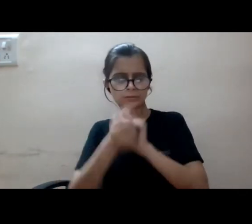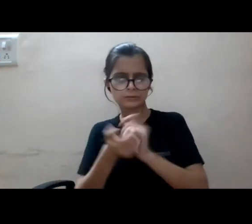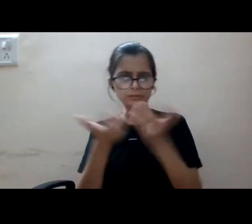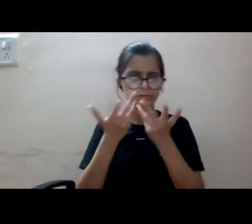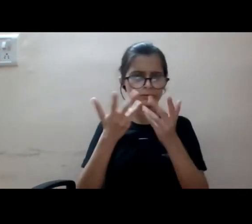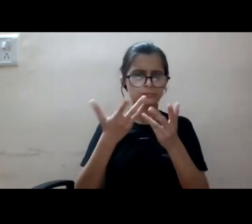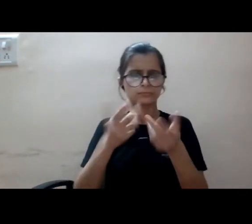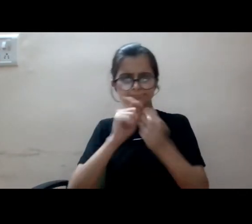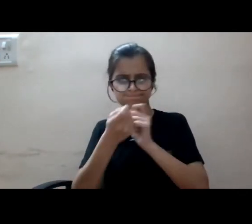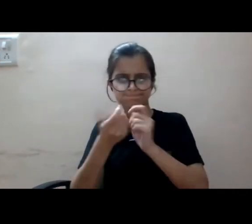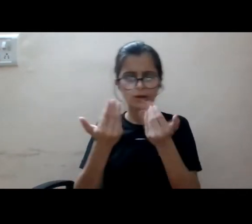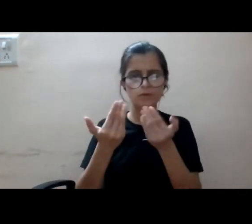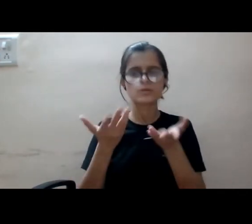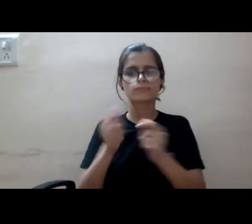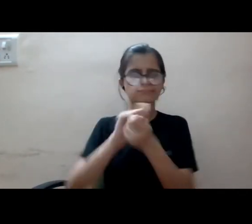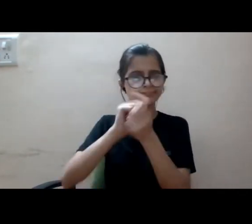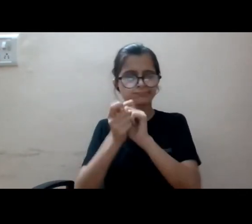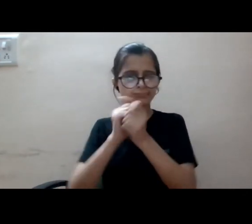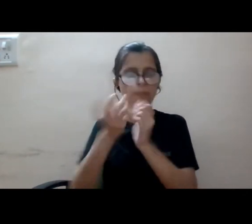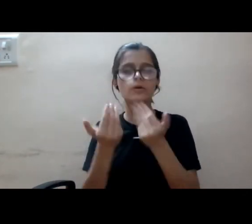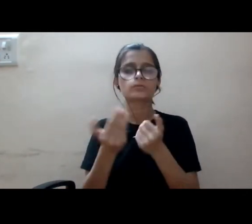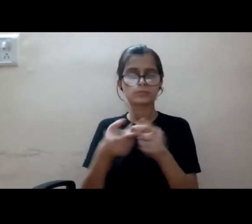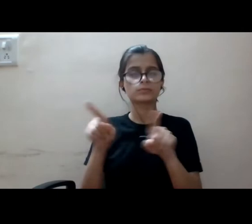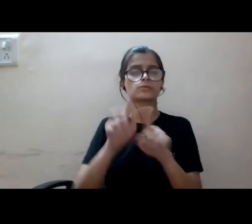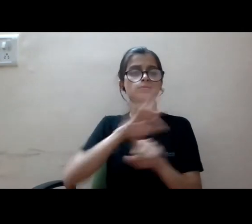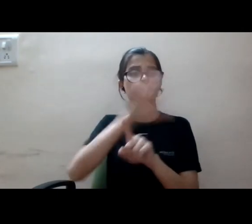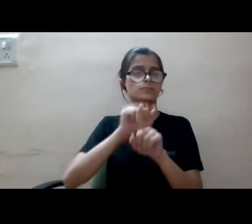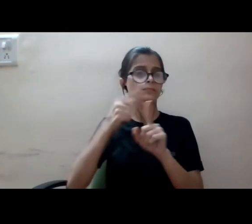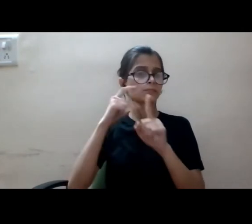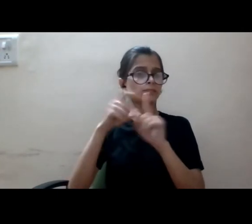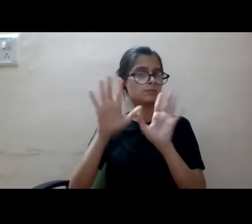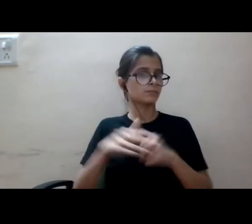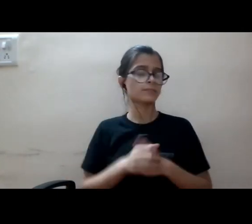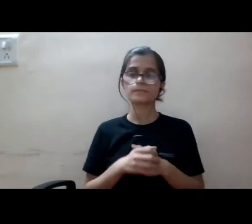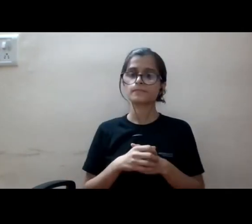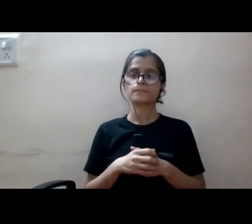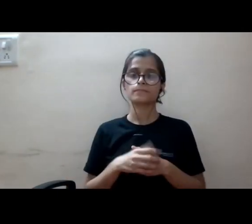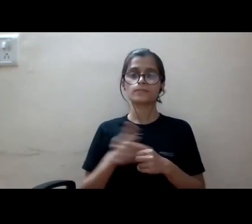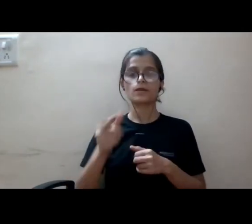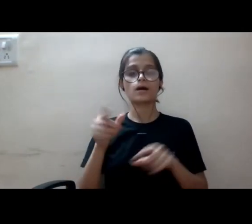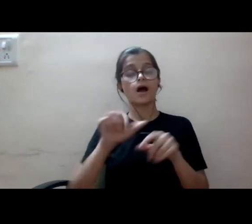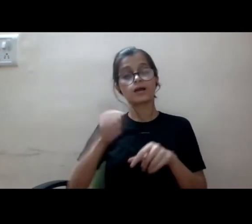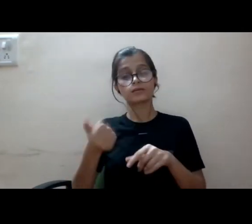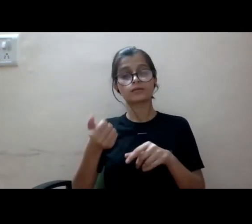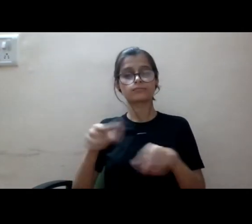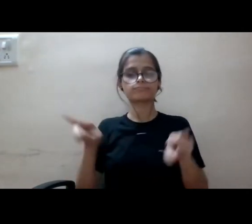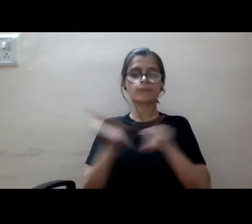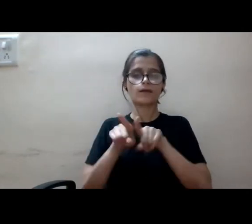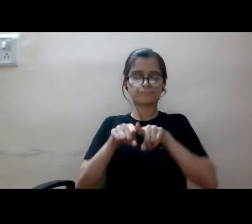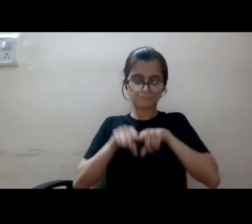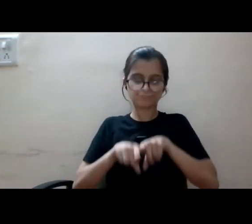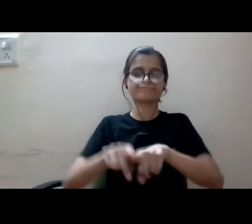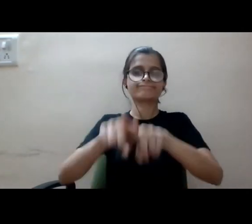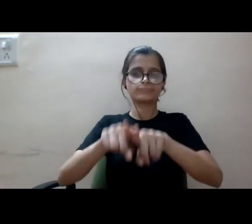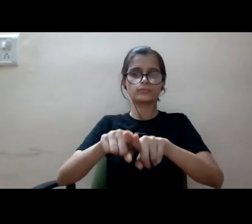therefore increasing cultural diversity, and on the other, leading to uniformity or tensions between